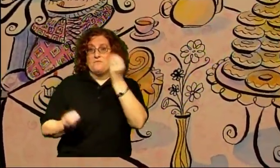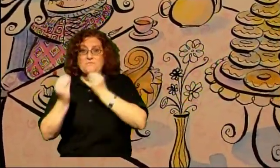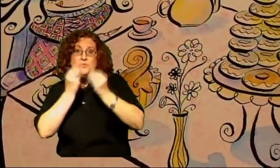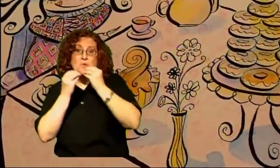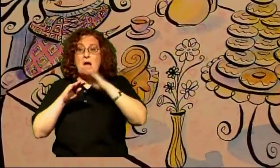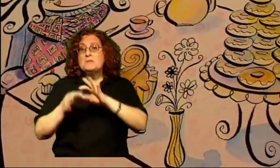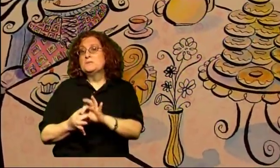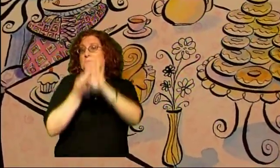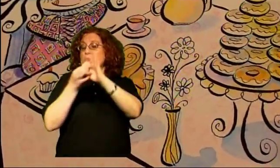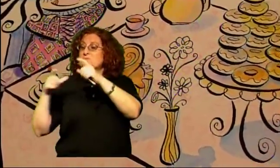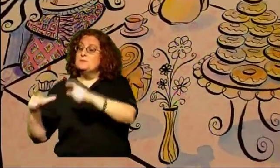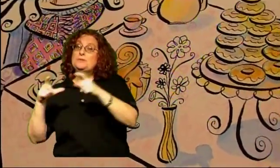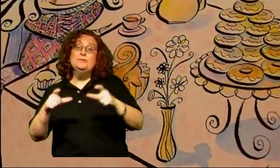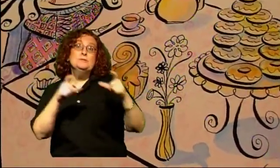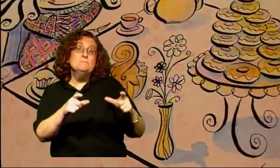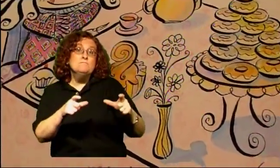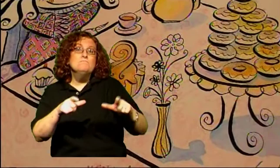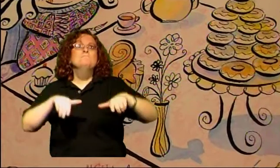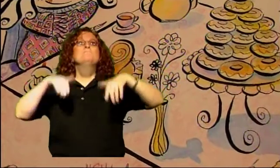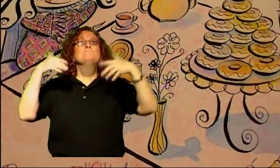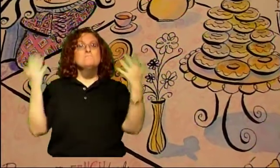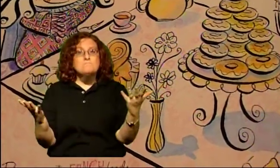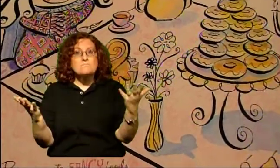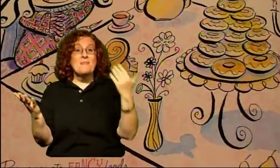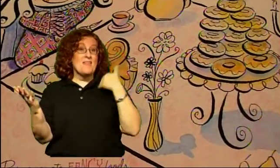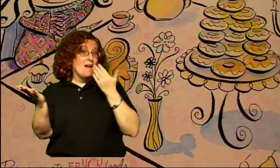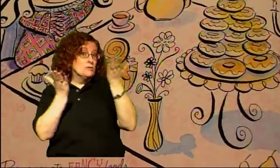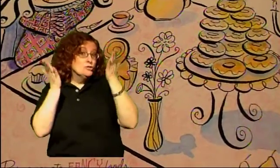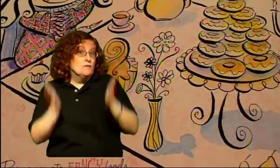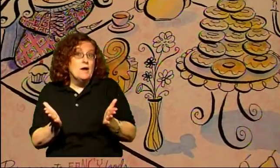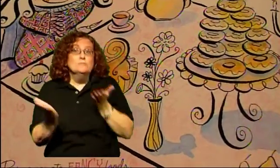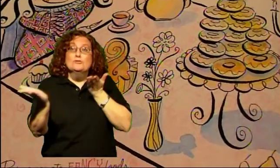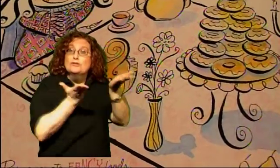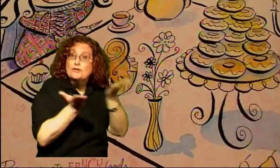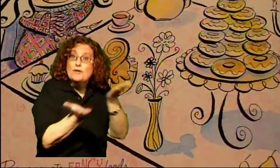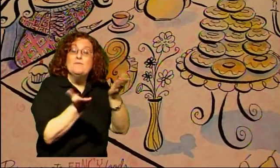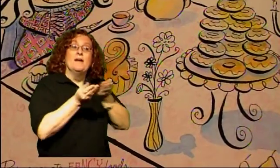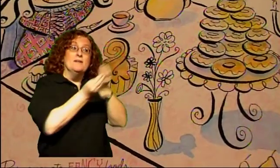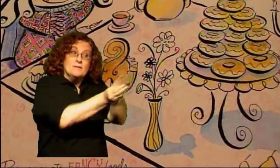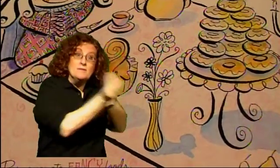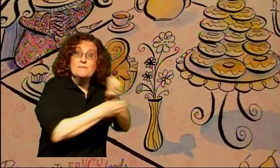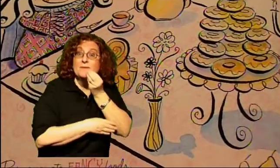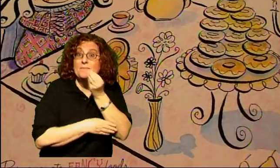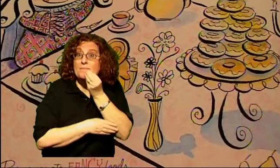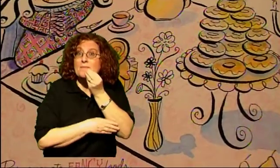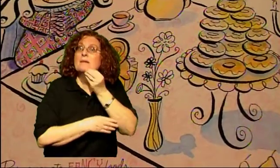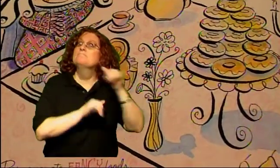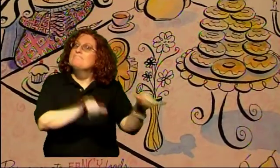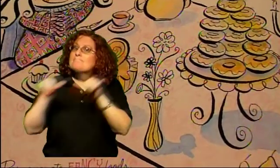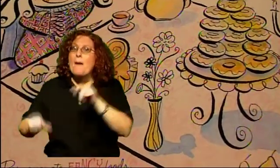special dishes. They had servants who waited on them hand and foot. So did Penelope.